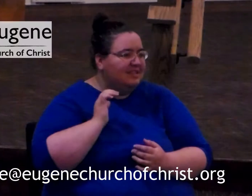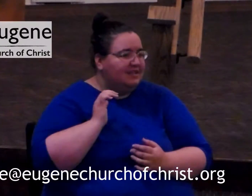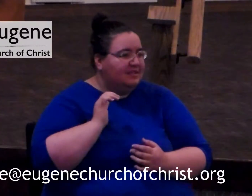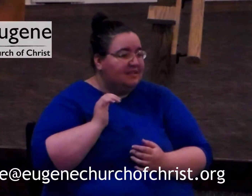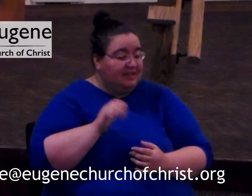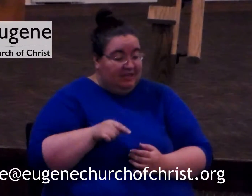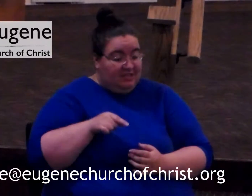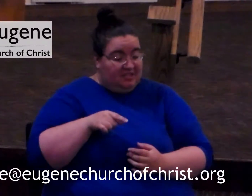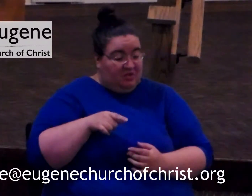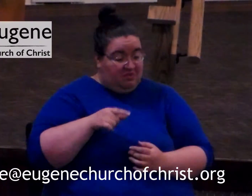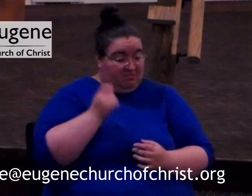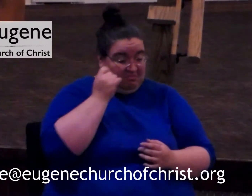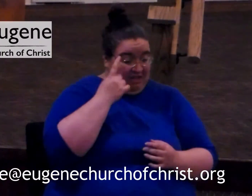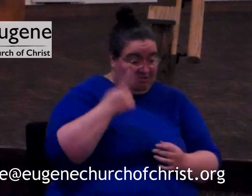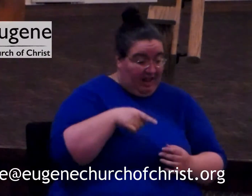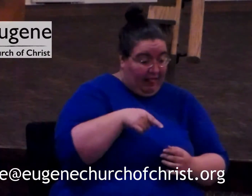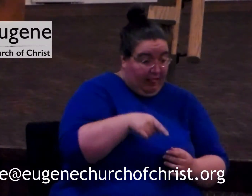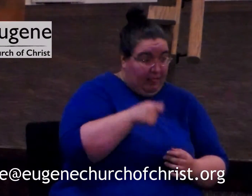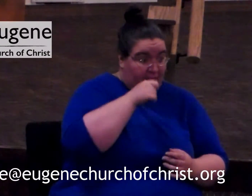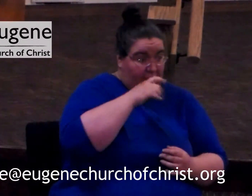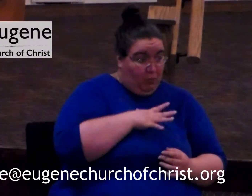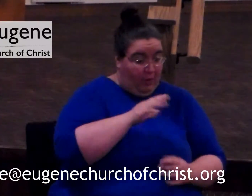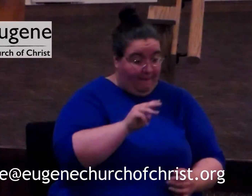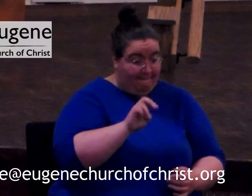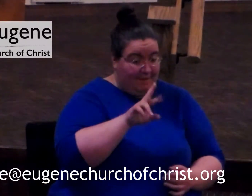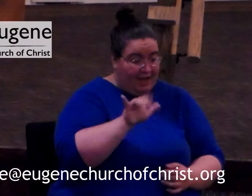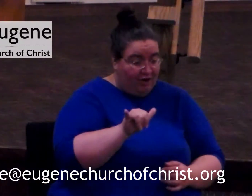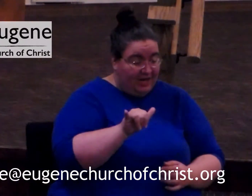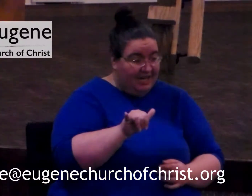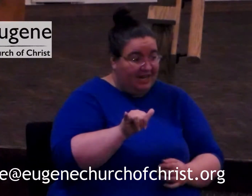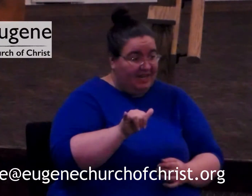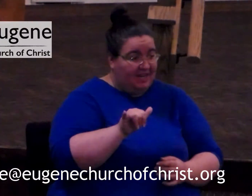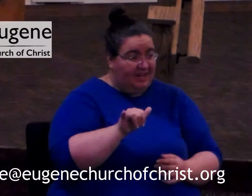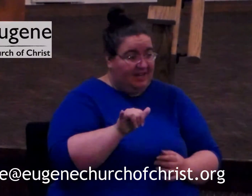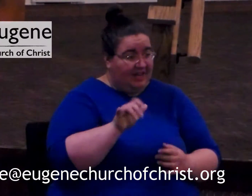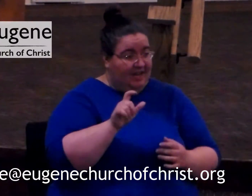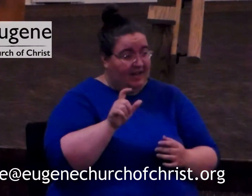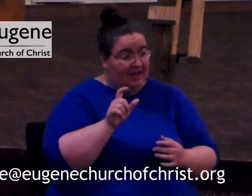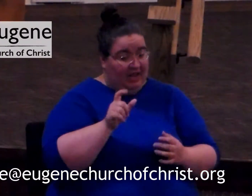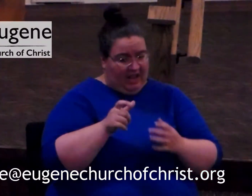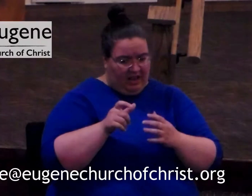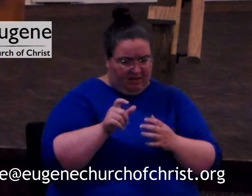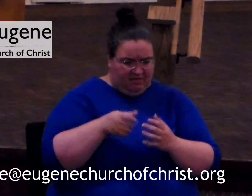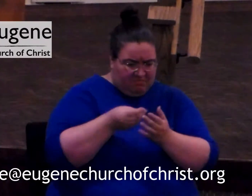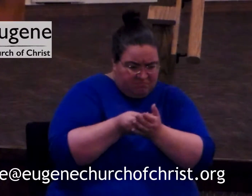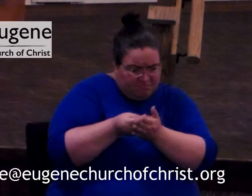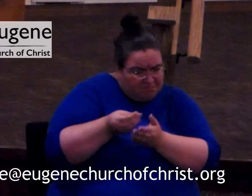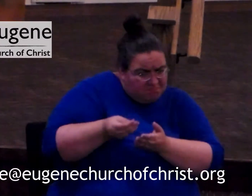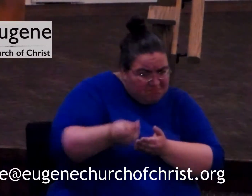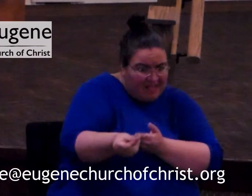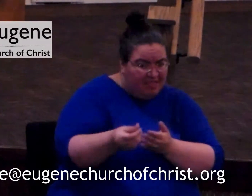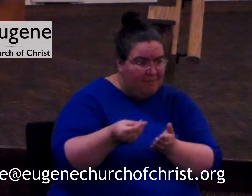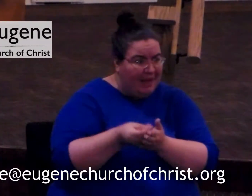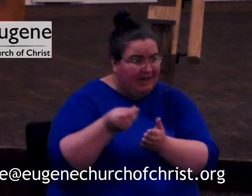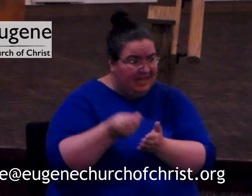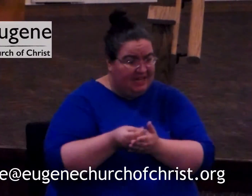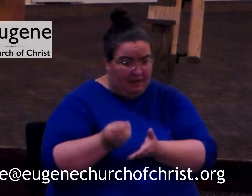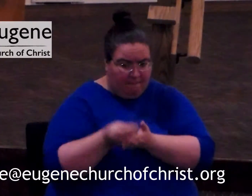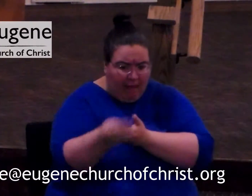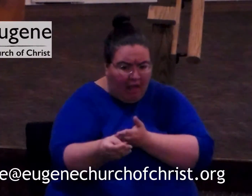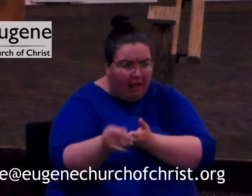overcoming embarrassment to do this in front of this crowd. Think of how this woman had spent the money to get this perfume in the first